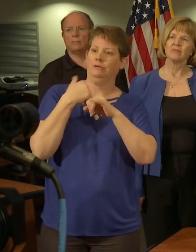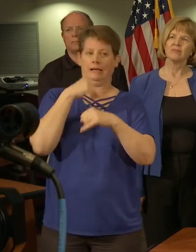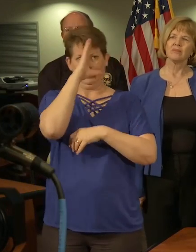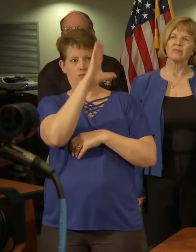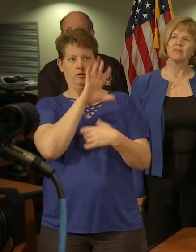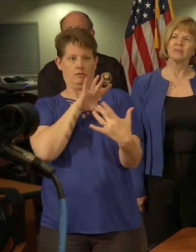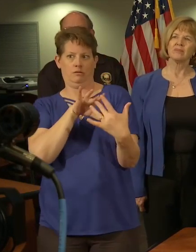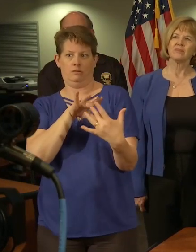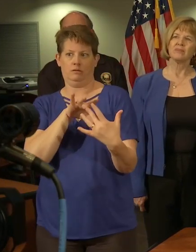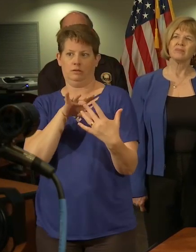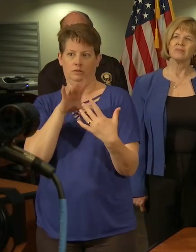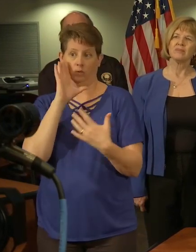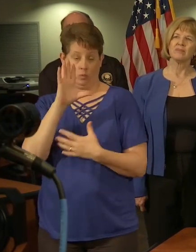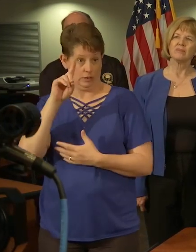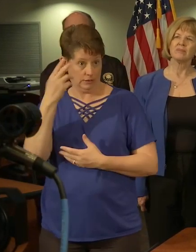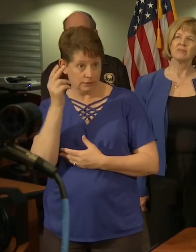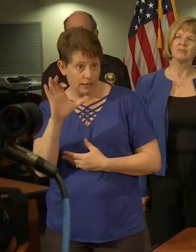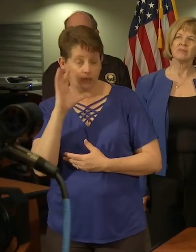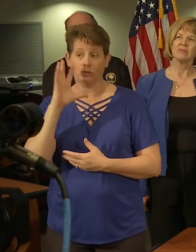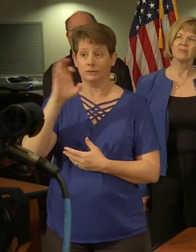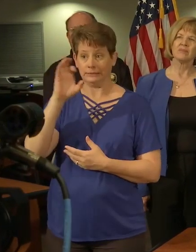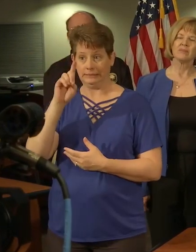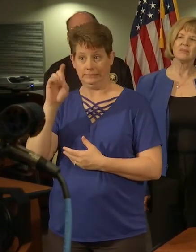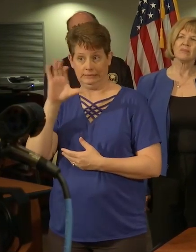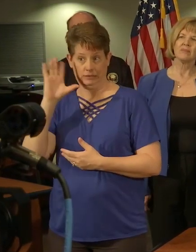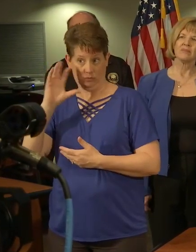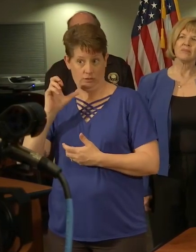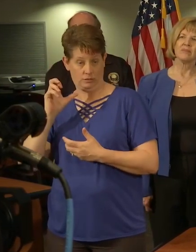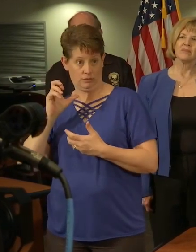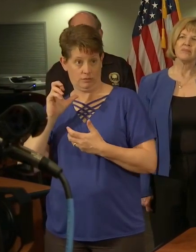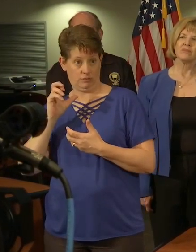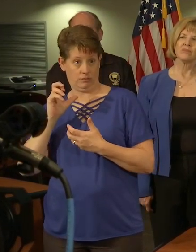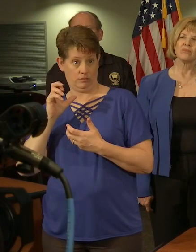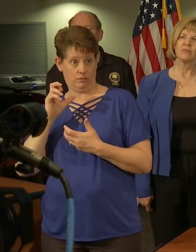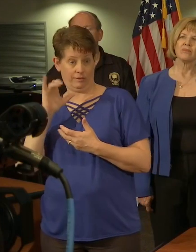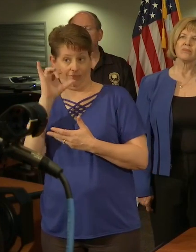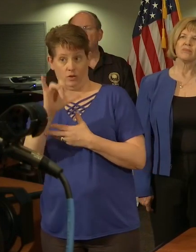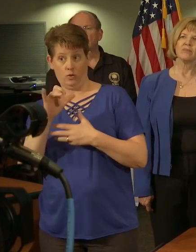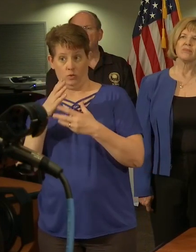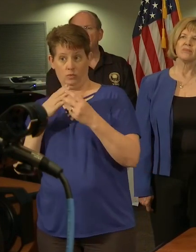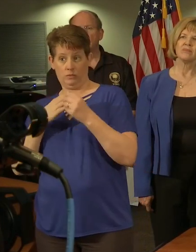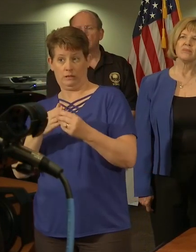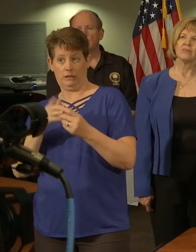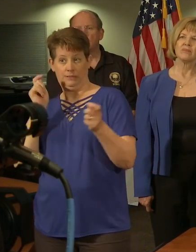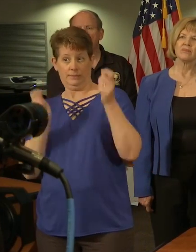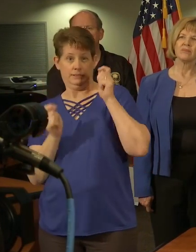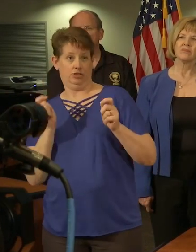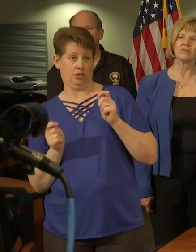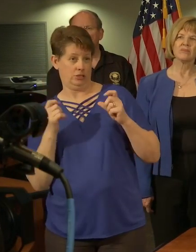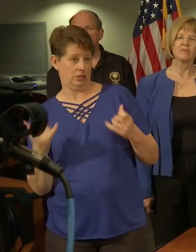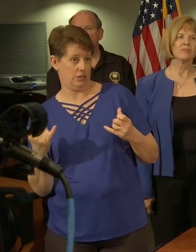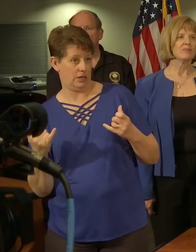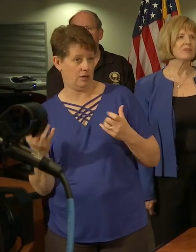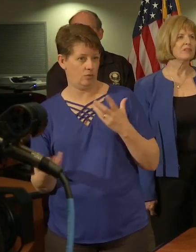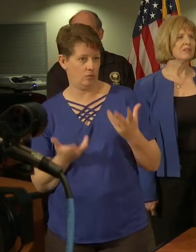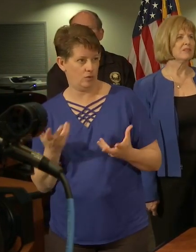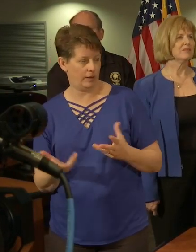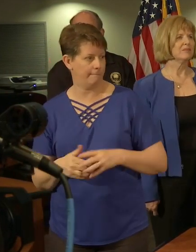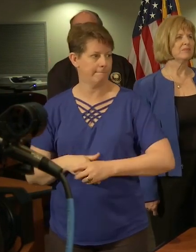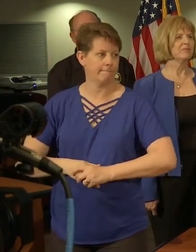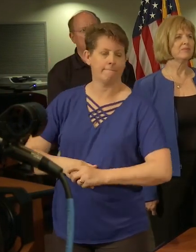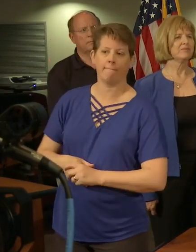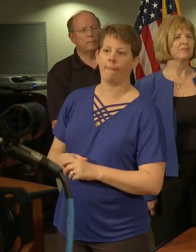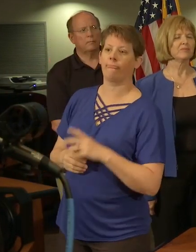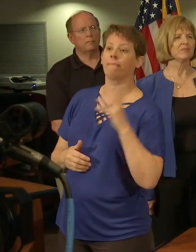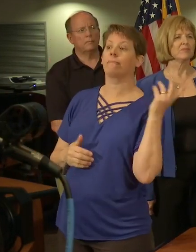with the coronavirus, will the DHEC or CDC guidelines regarding exposure sort of be changing now at all? What